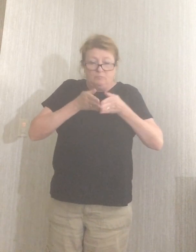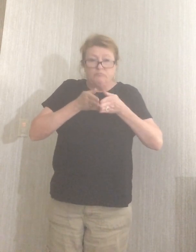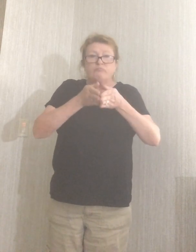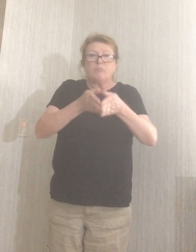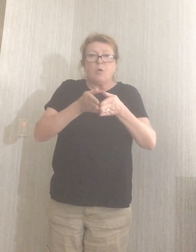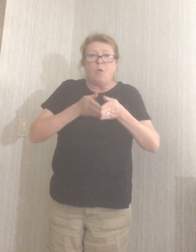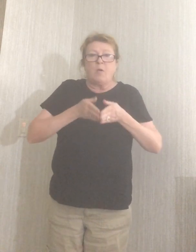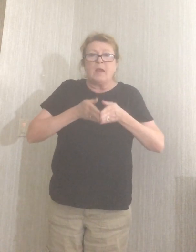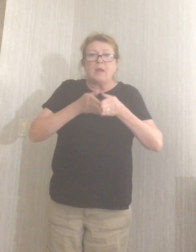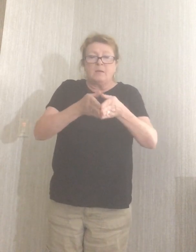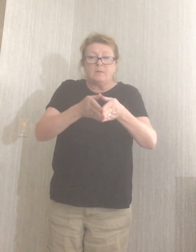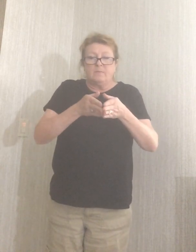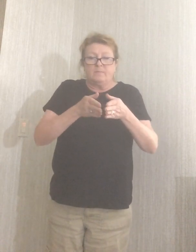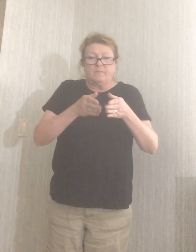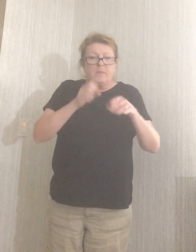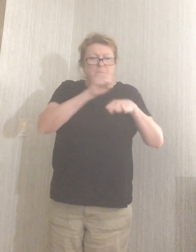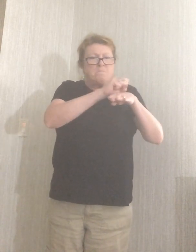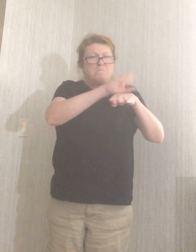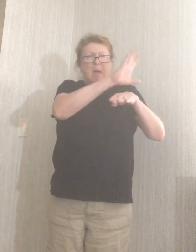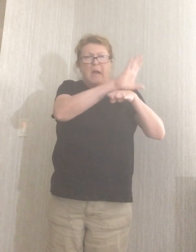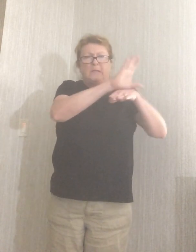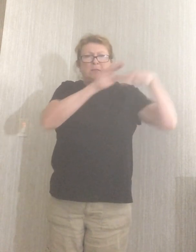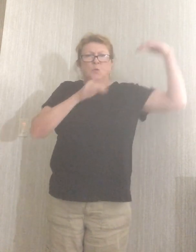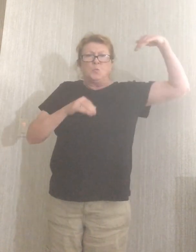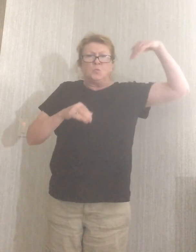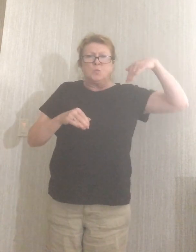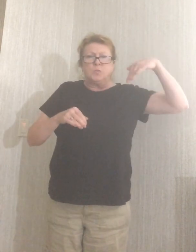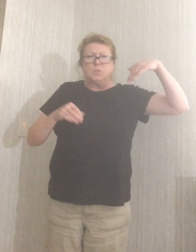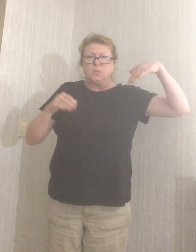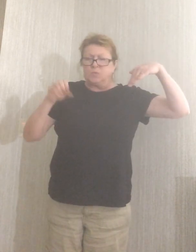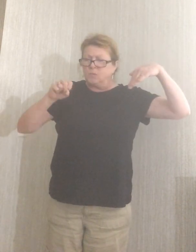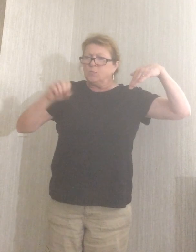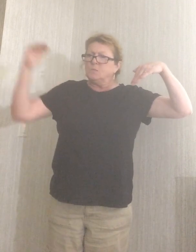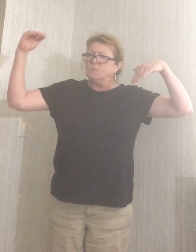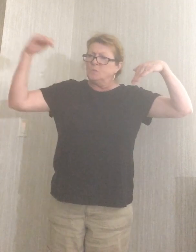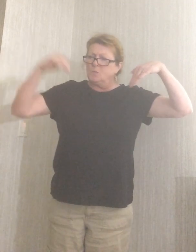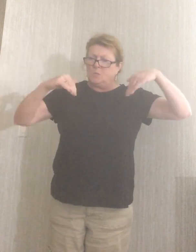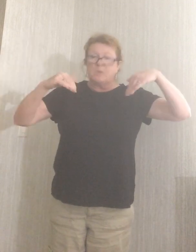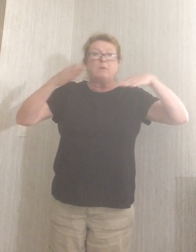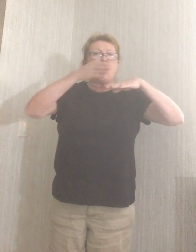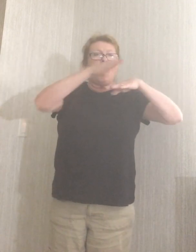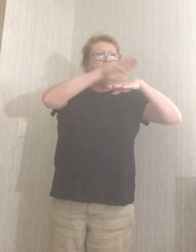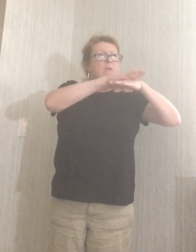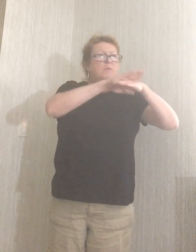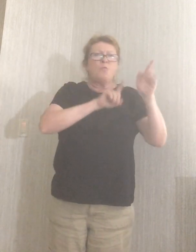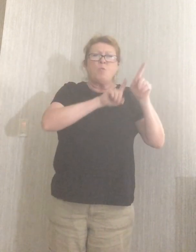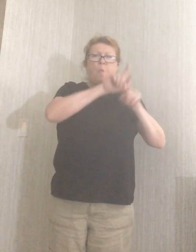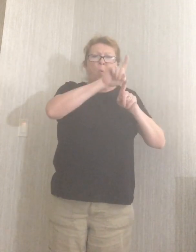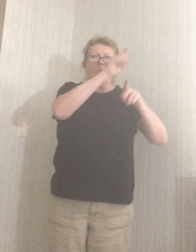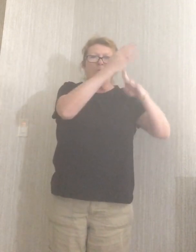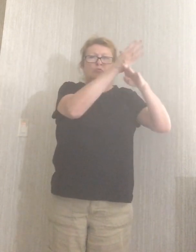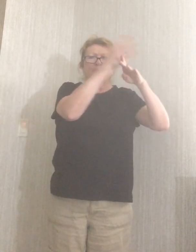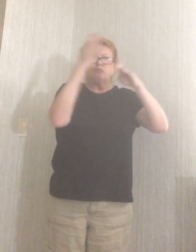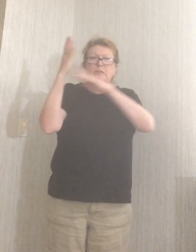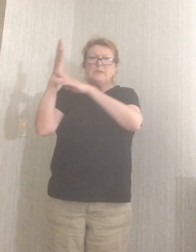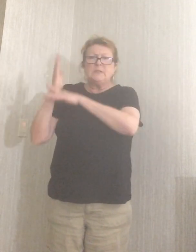The mountains are quite steep, and they are covered with tall trees, so green is the